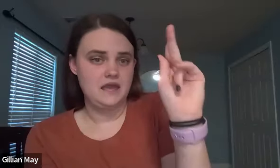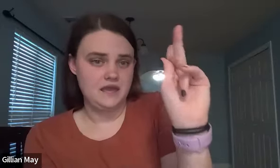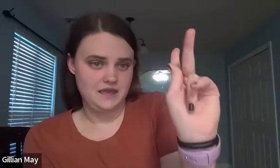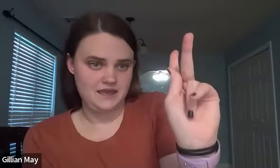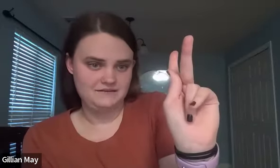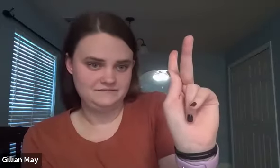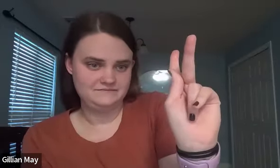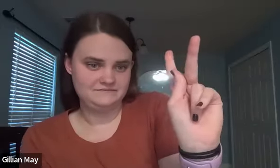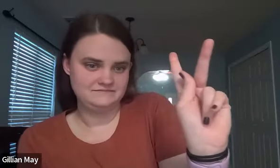K,